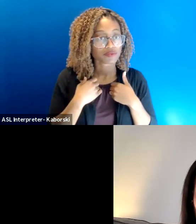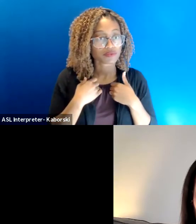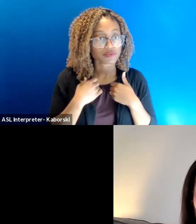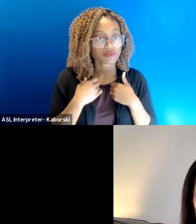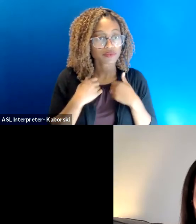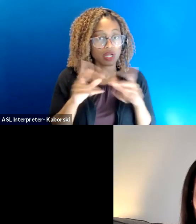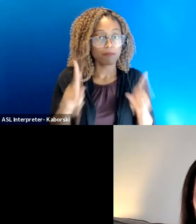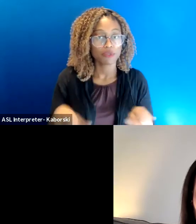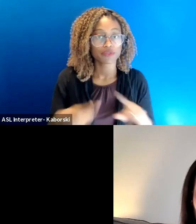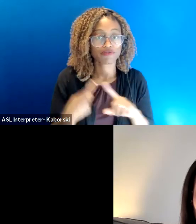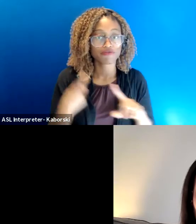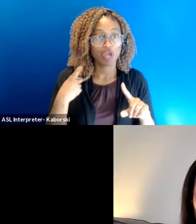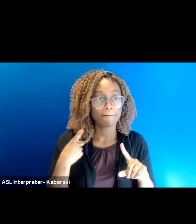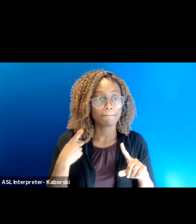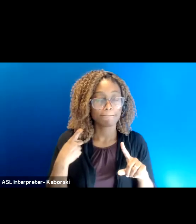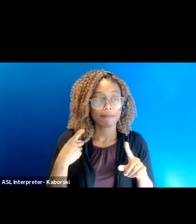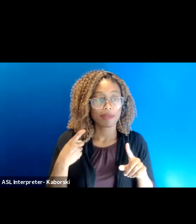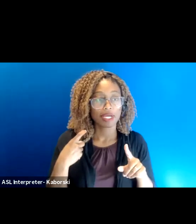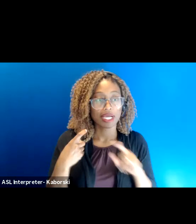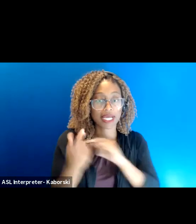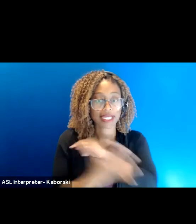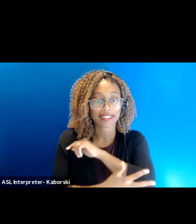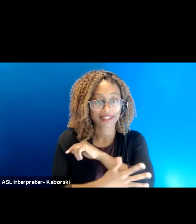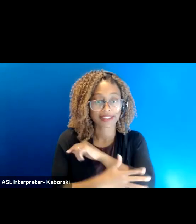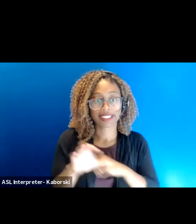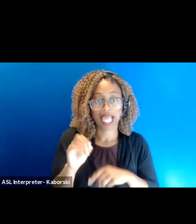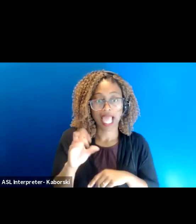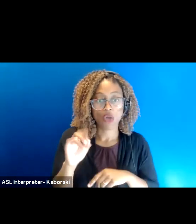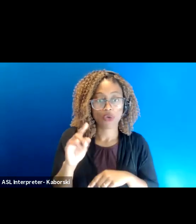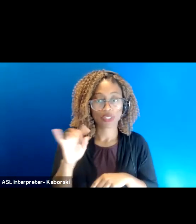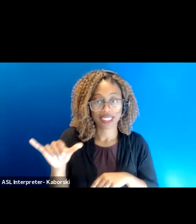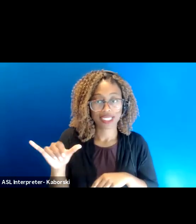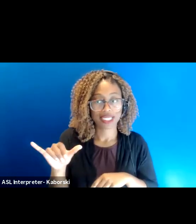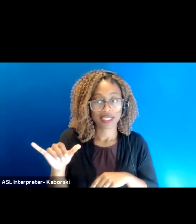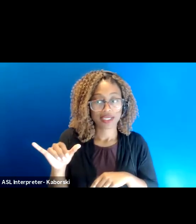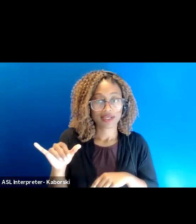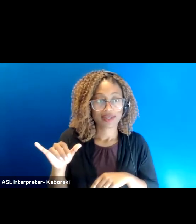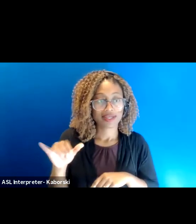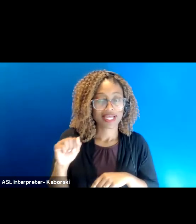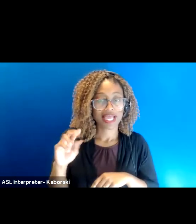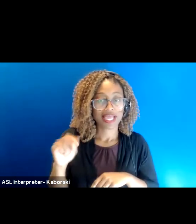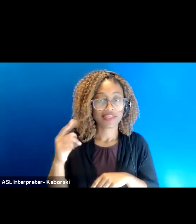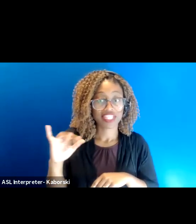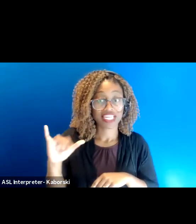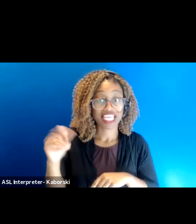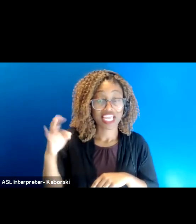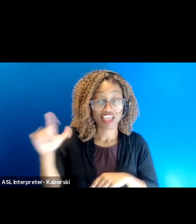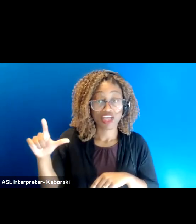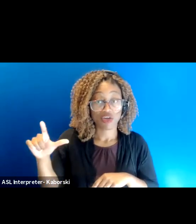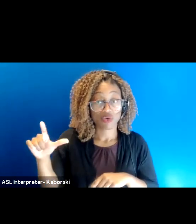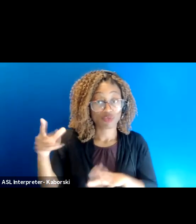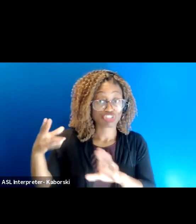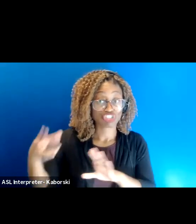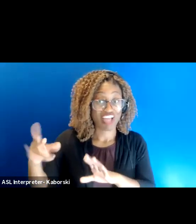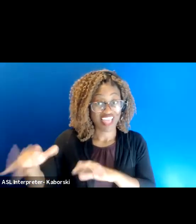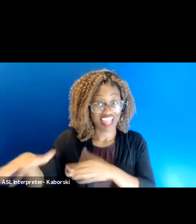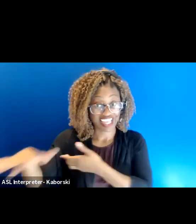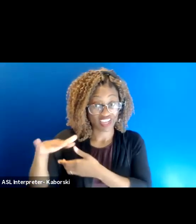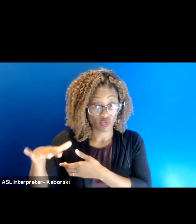person from a county that Anthony Hill was shot from the